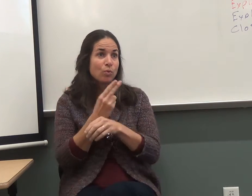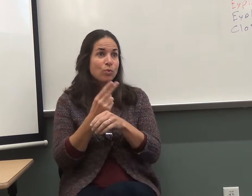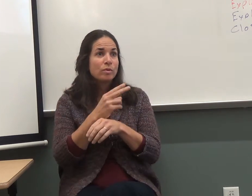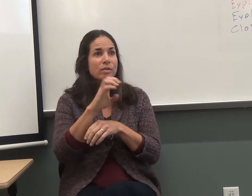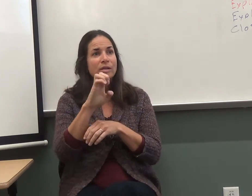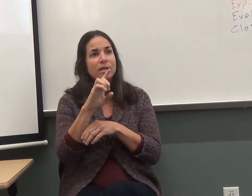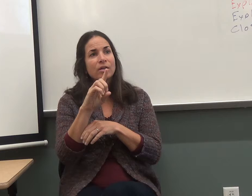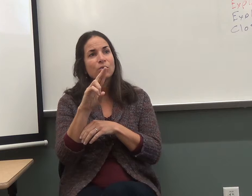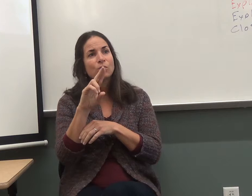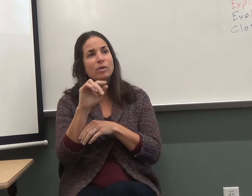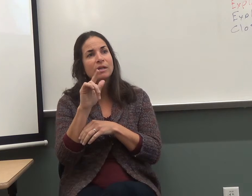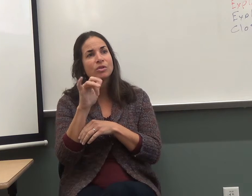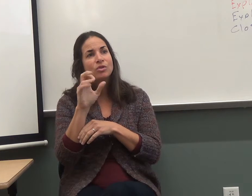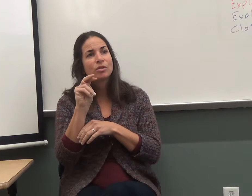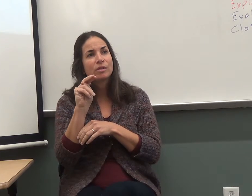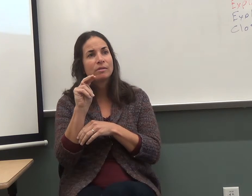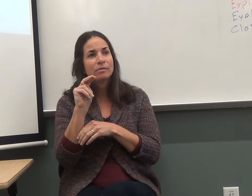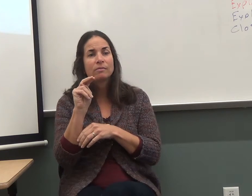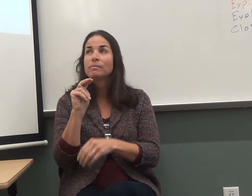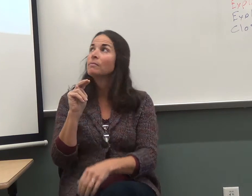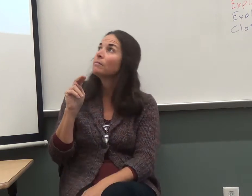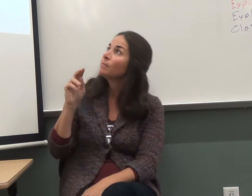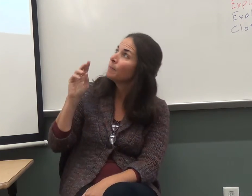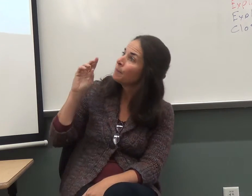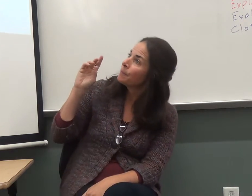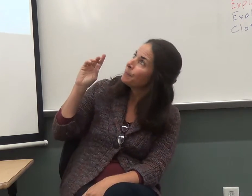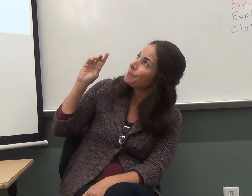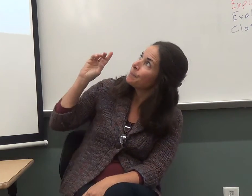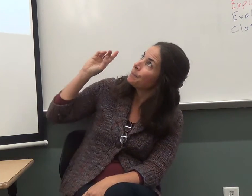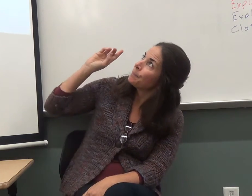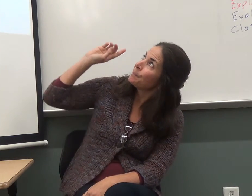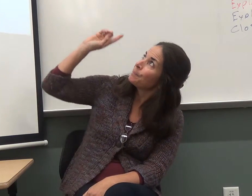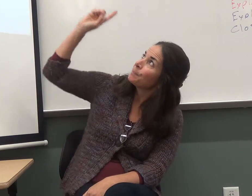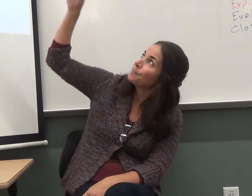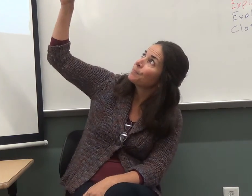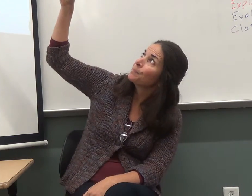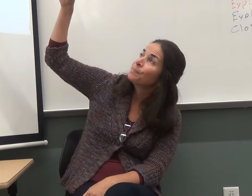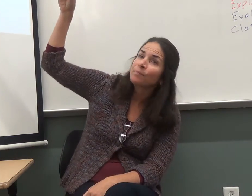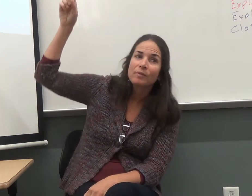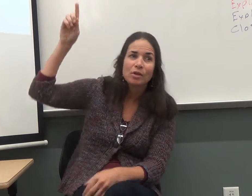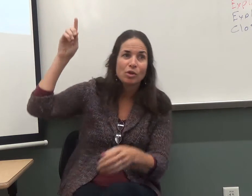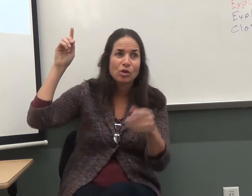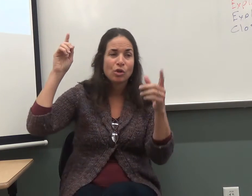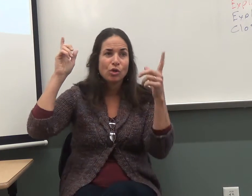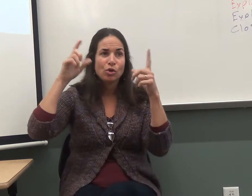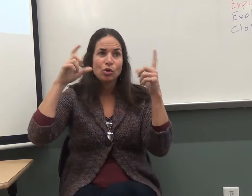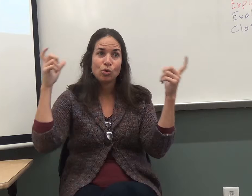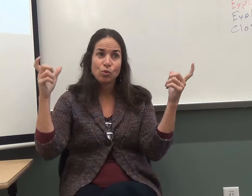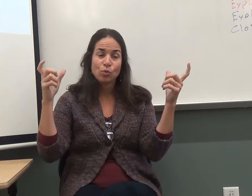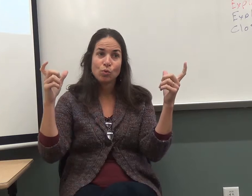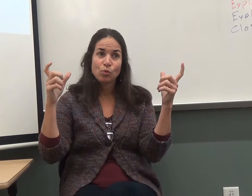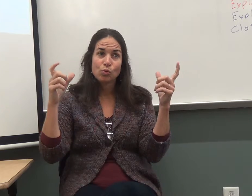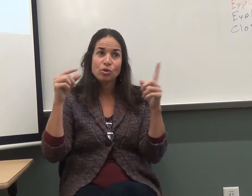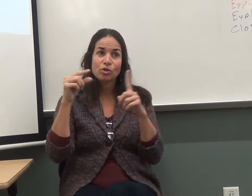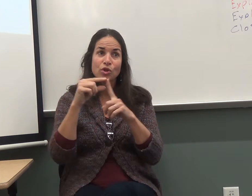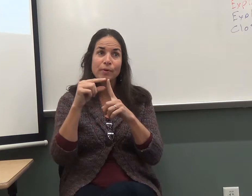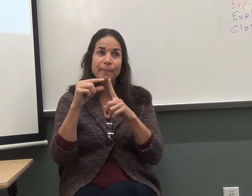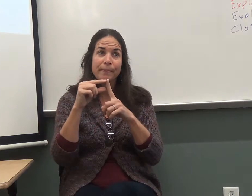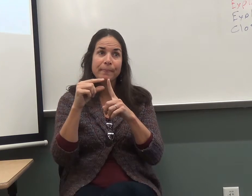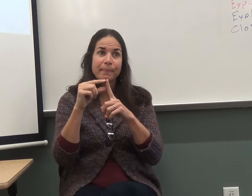part. Education is a big term. So if you're going to use something besides rain or besides what we just